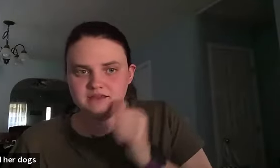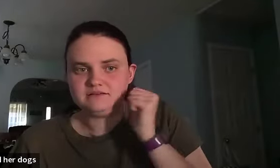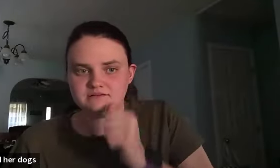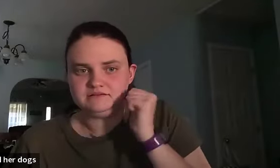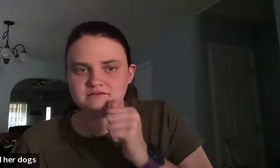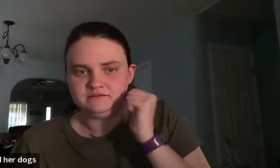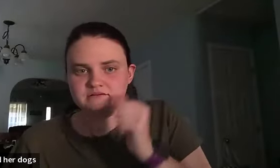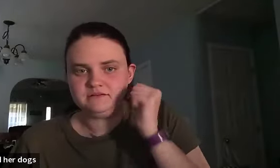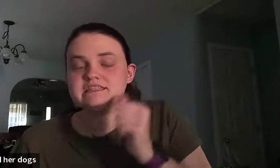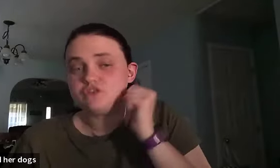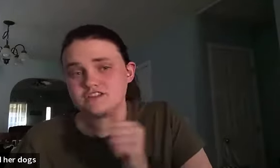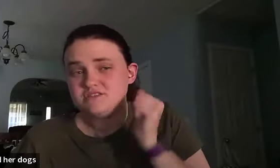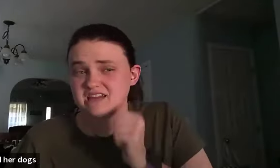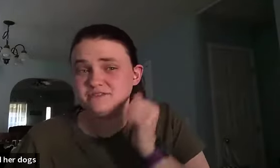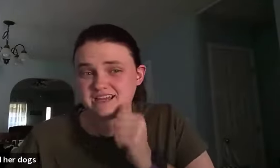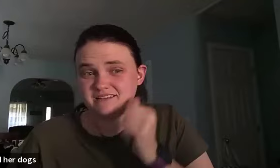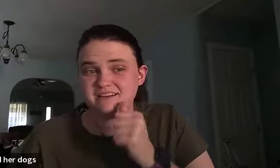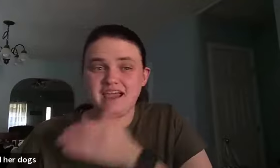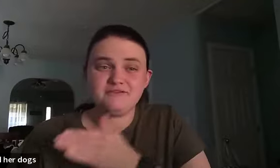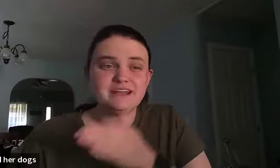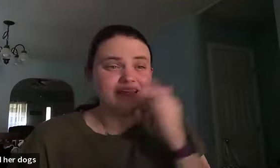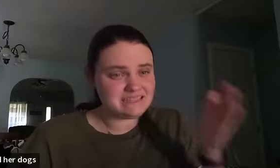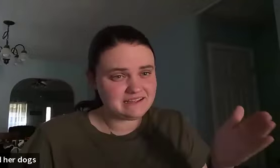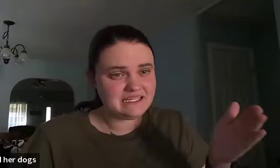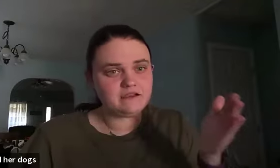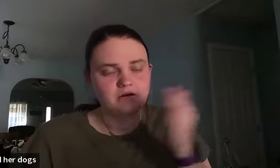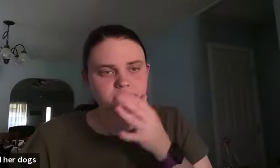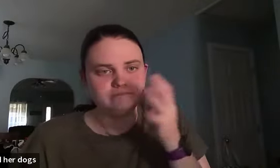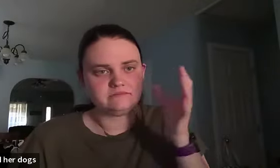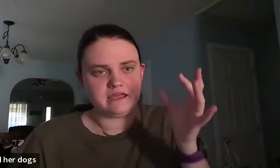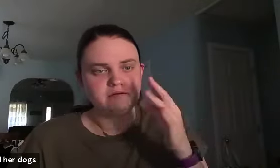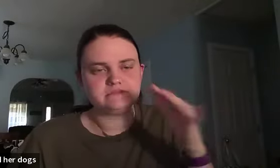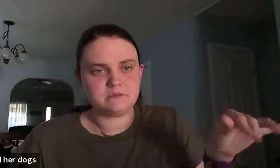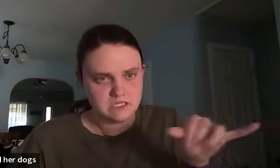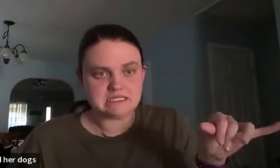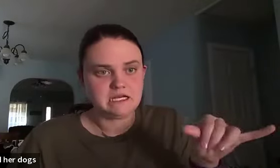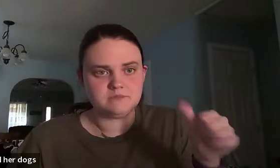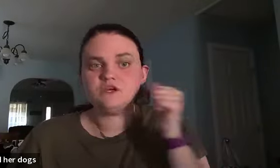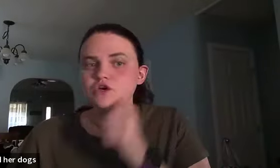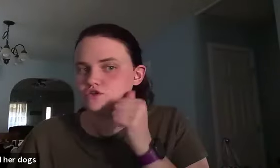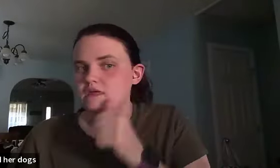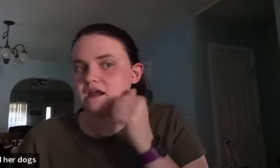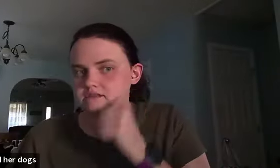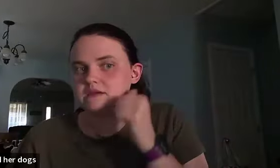day. This is also the sign for daily. Every day and daily are they synonyms, so they have the same